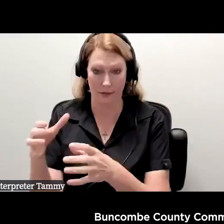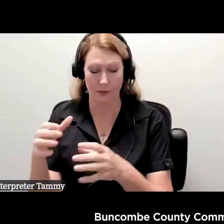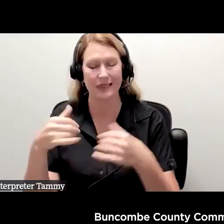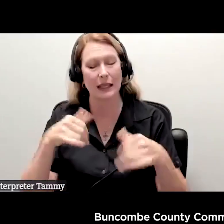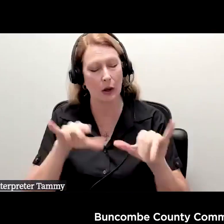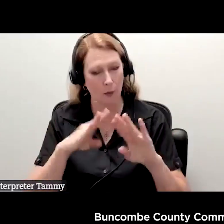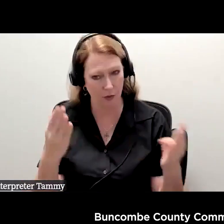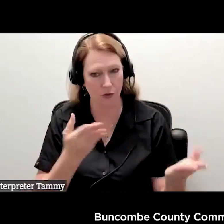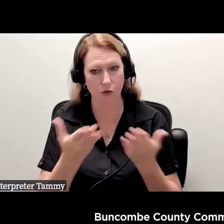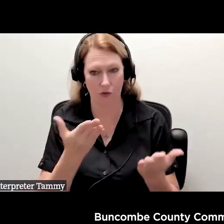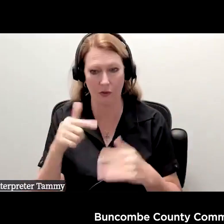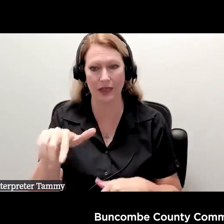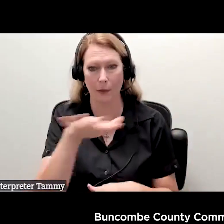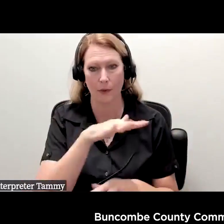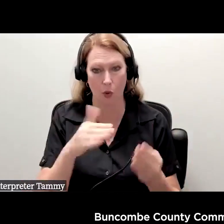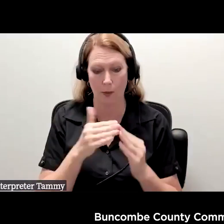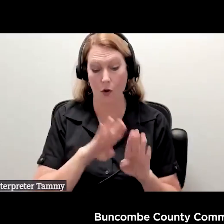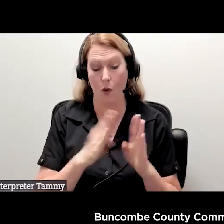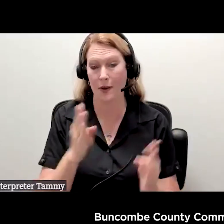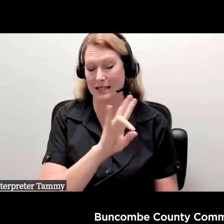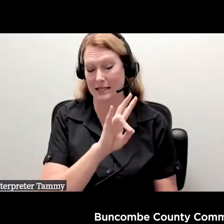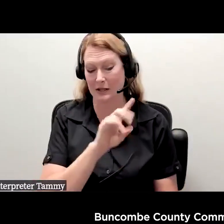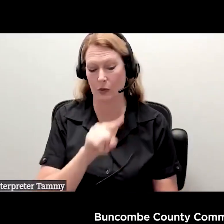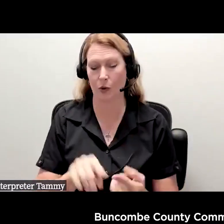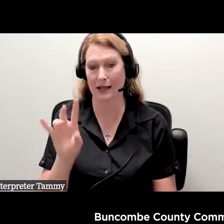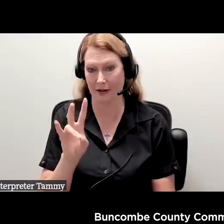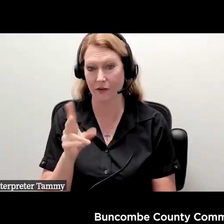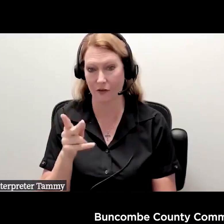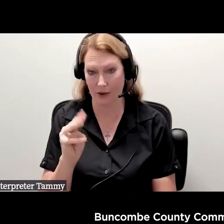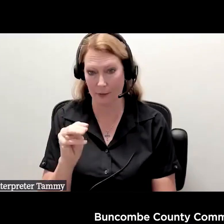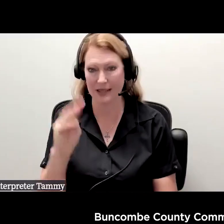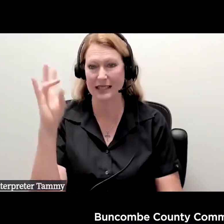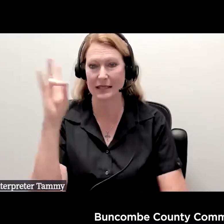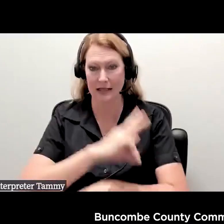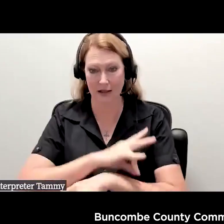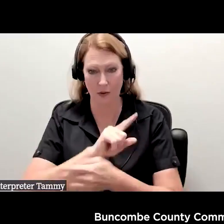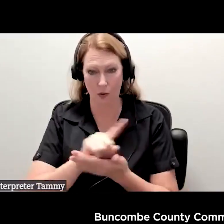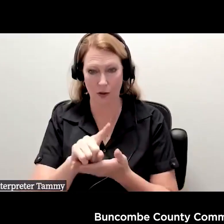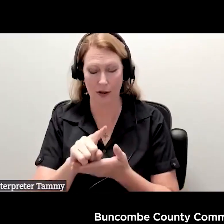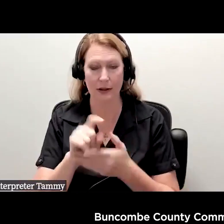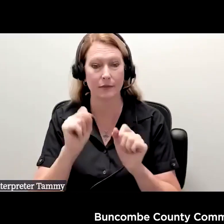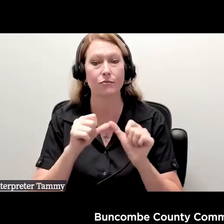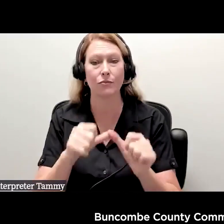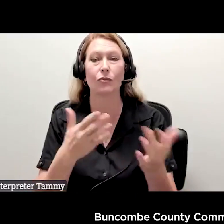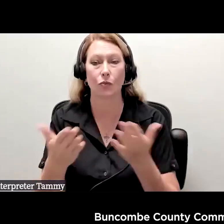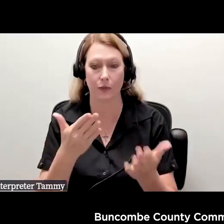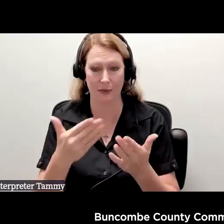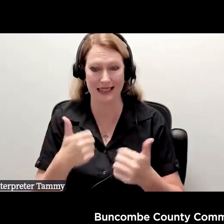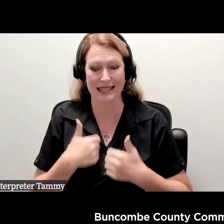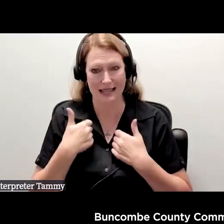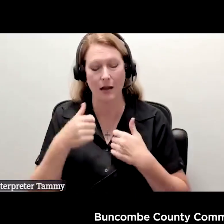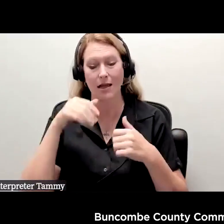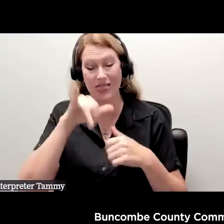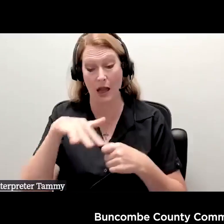to serve our community from 7 a.m. to 7 p.m., 7 days a week, to continue to serve residents in these high